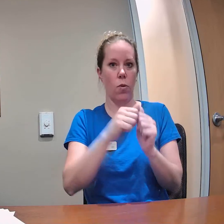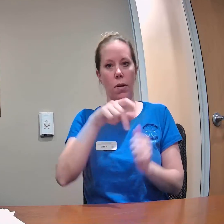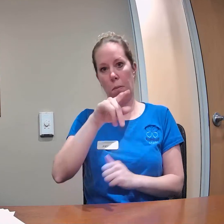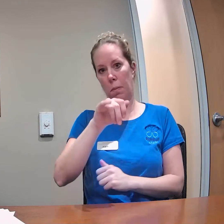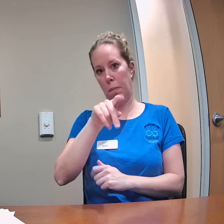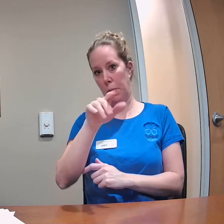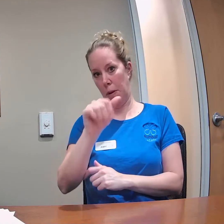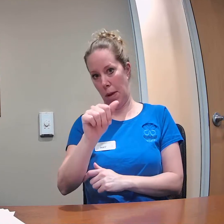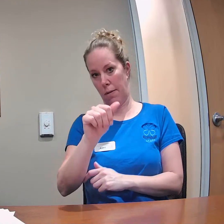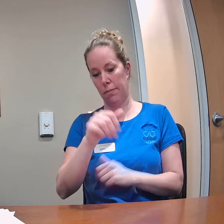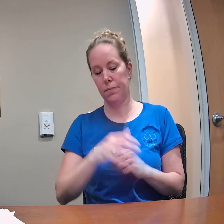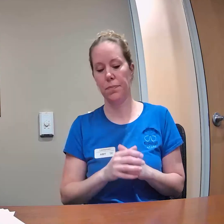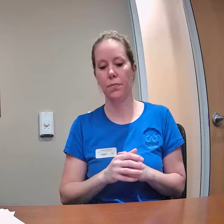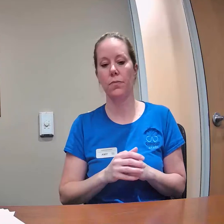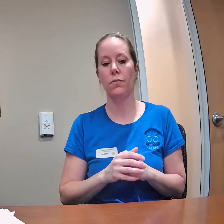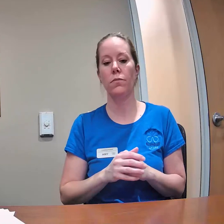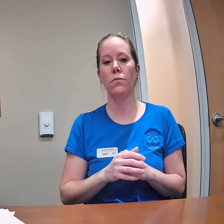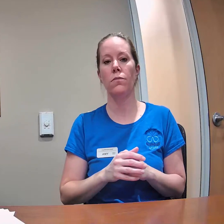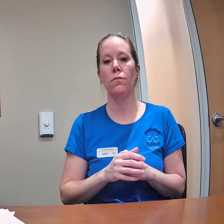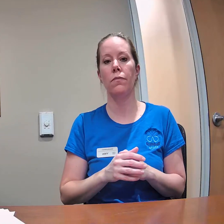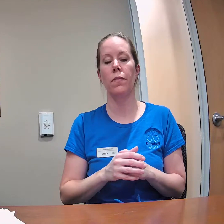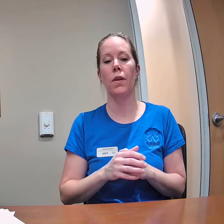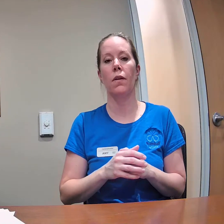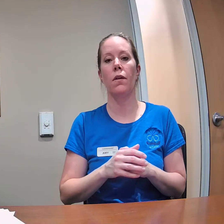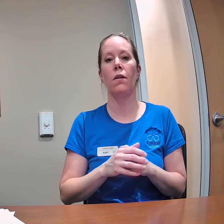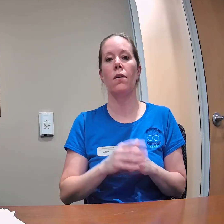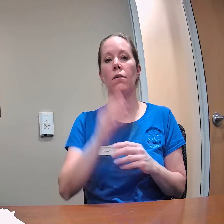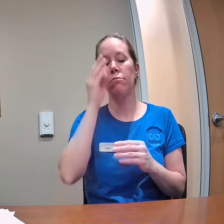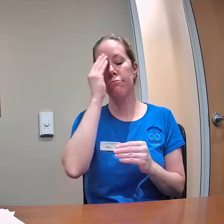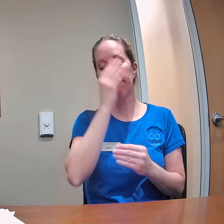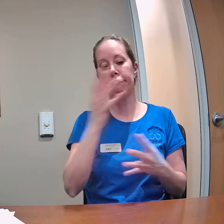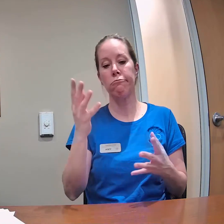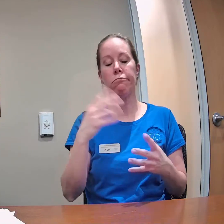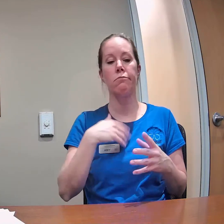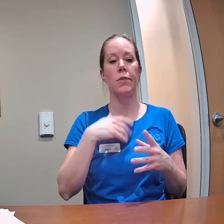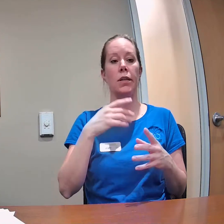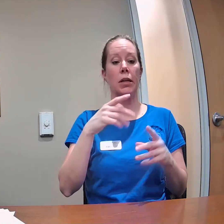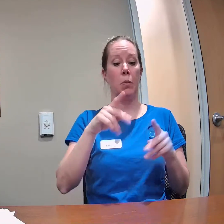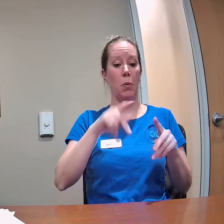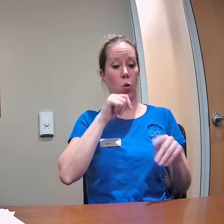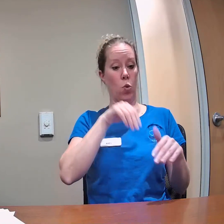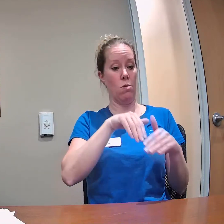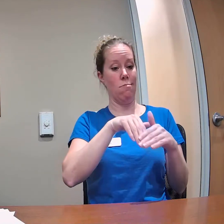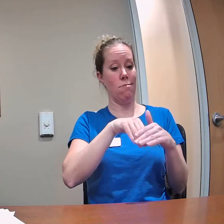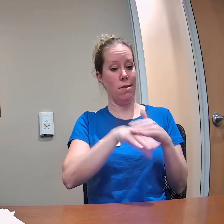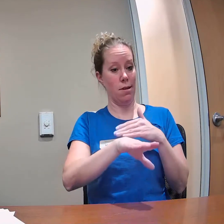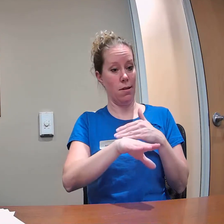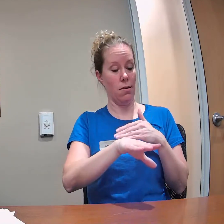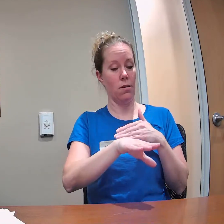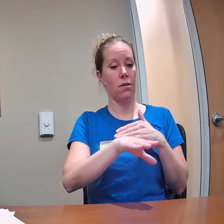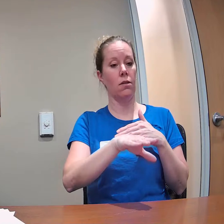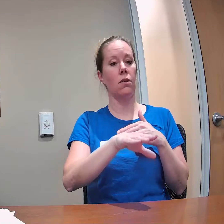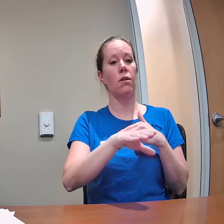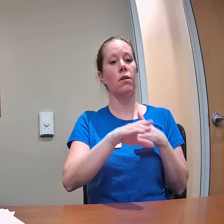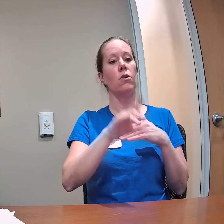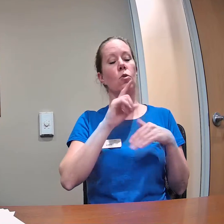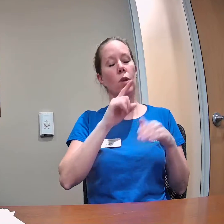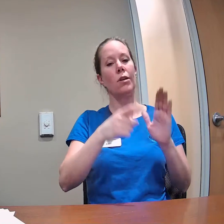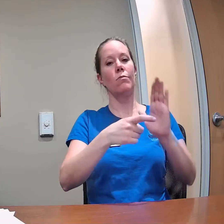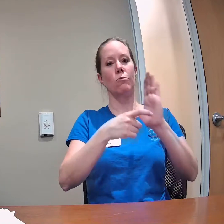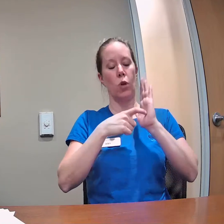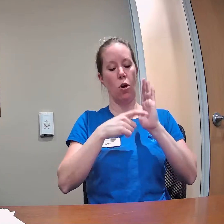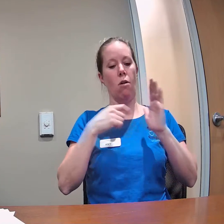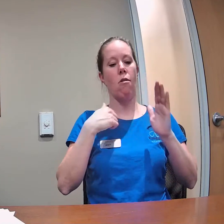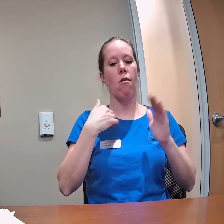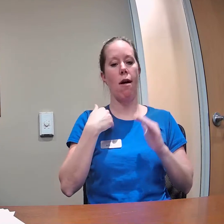exceptions, BRHD must ensure that no caregivers and support workers enter the home unless the requirements outlined in the